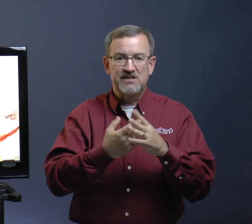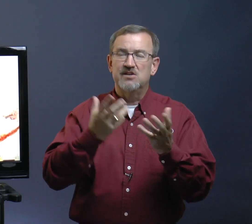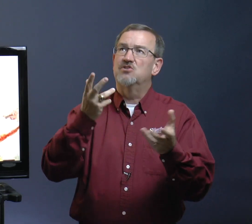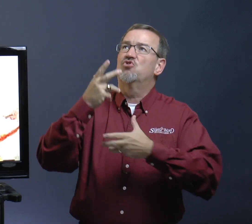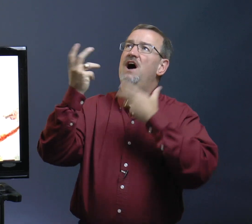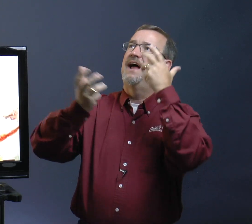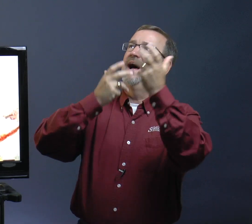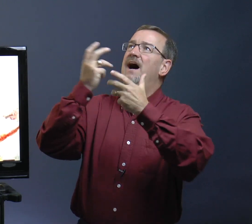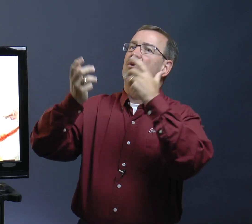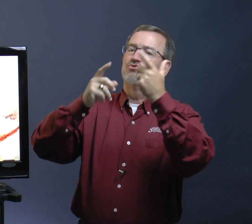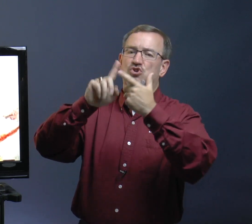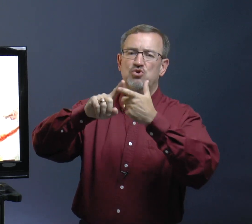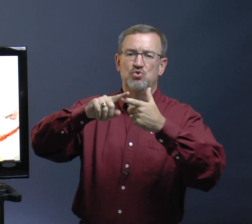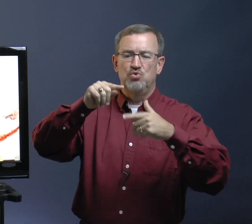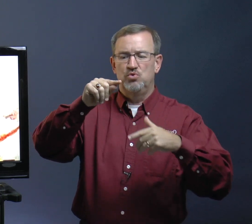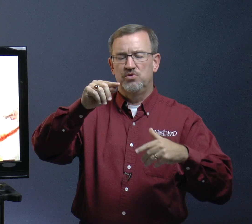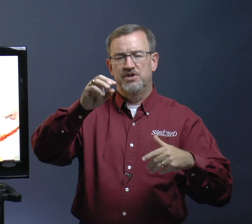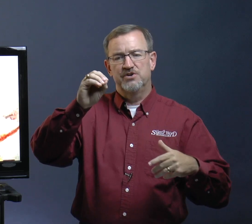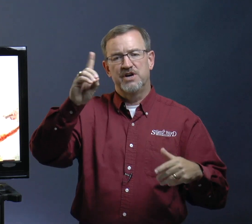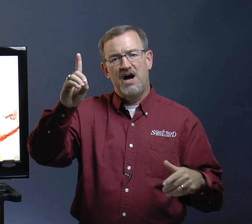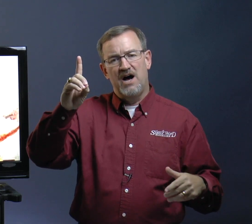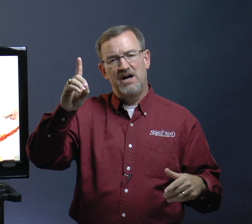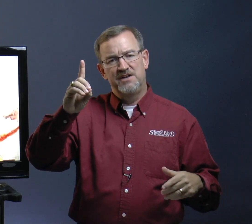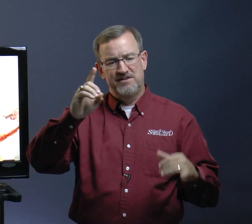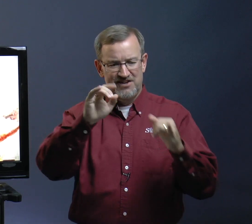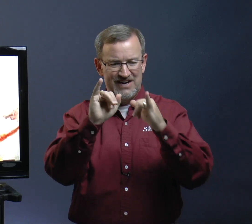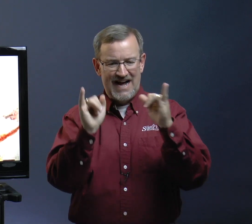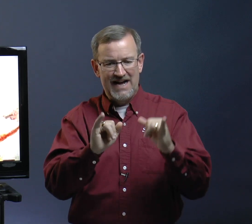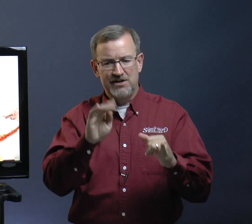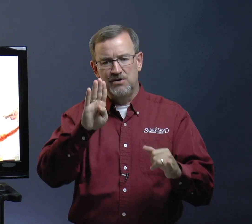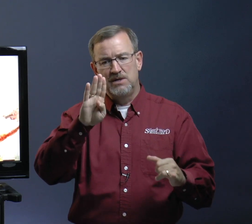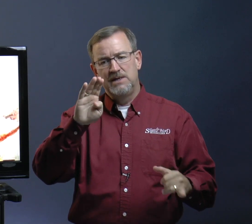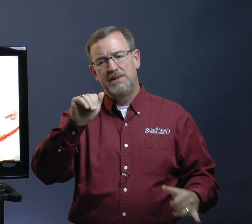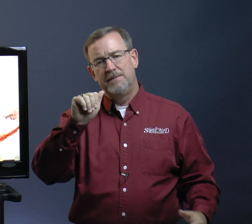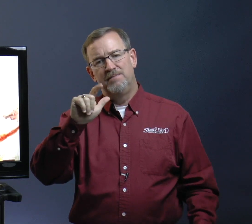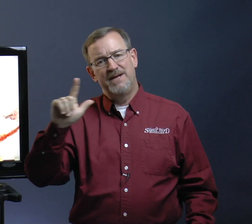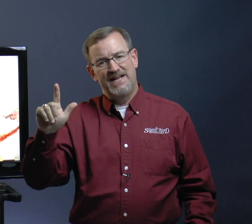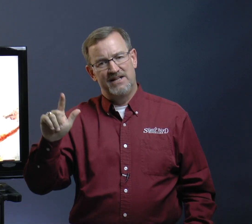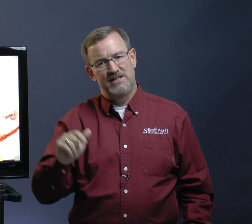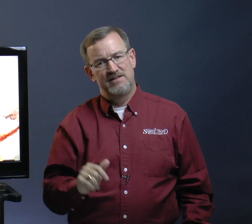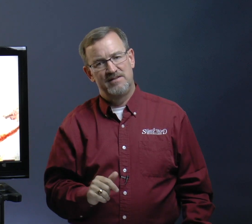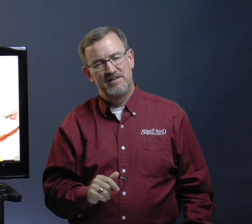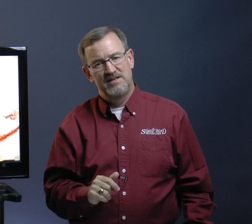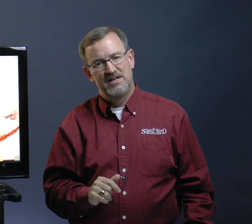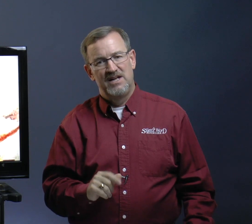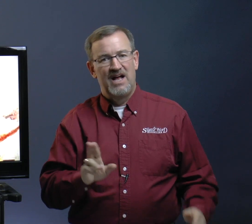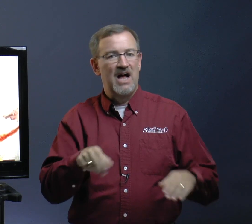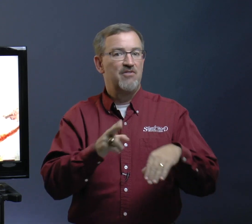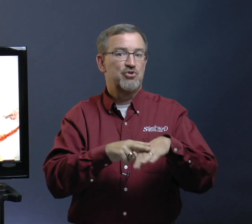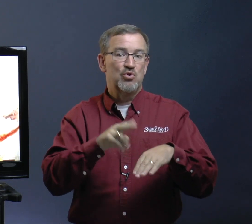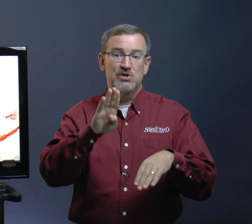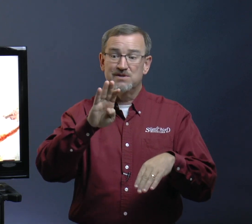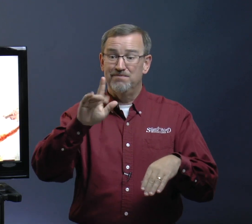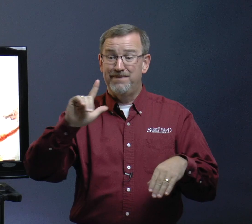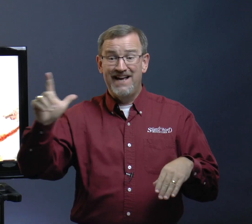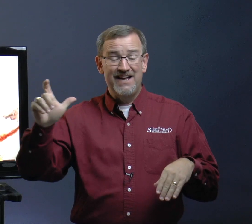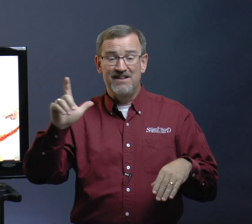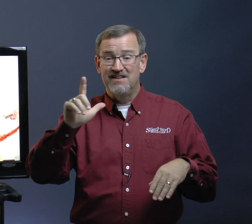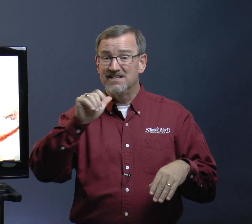to cry out to their god, their idol, Baal. Of course, Baal is